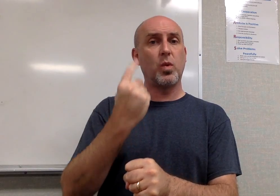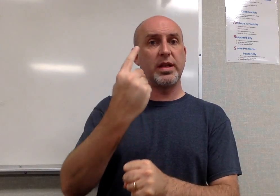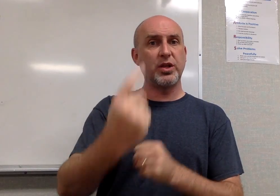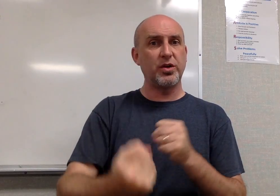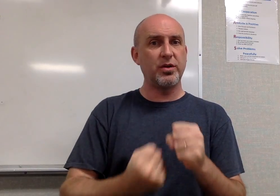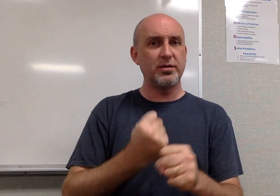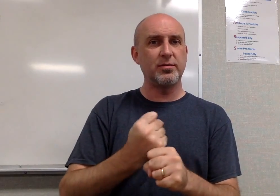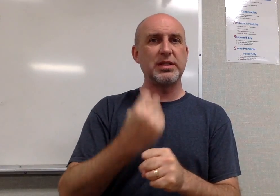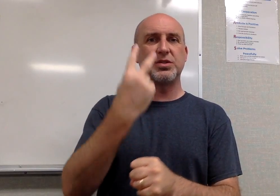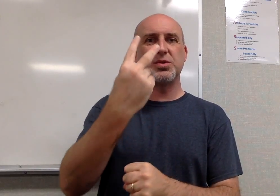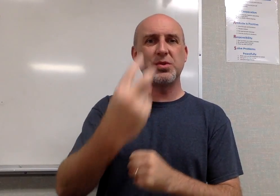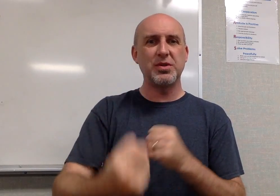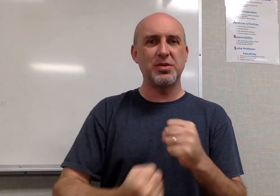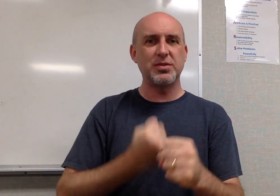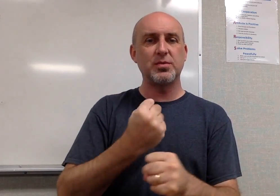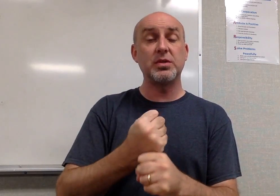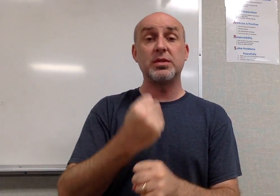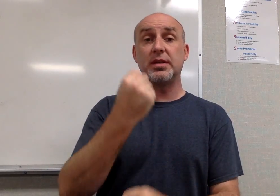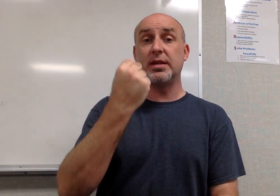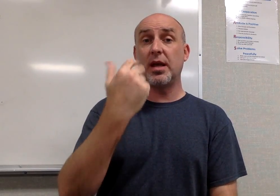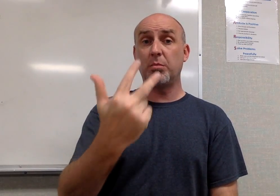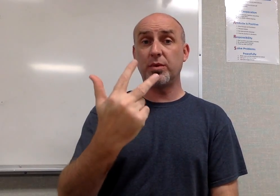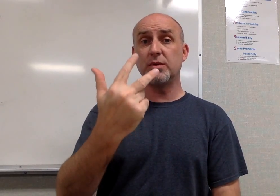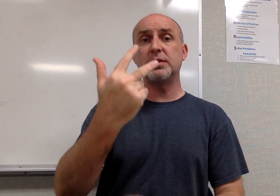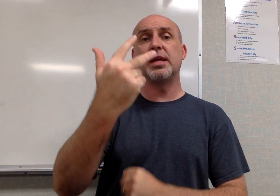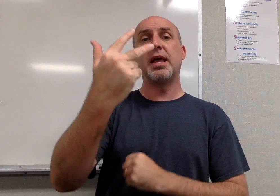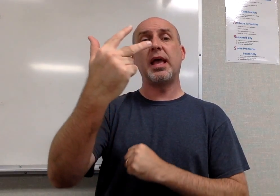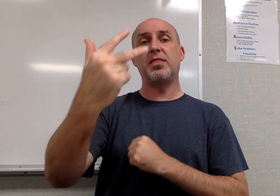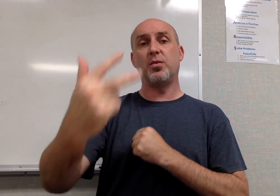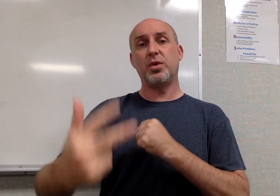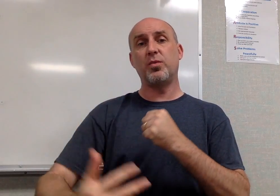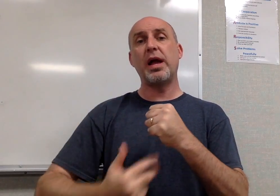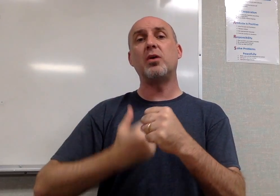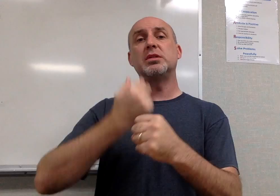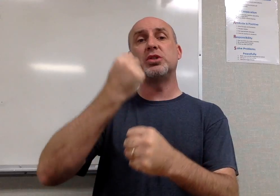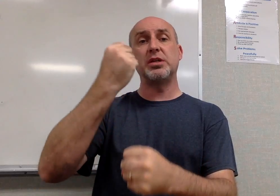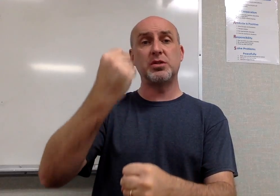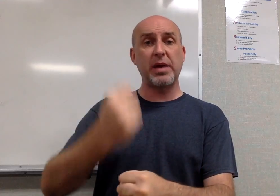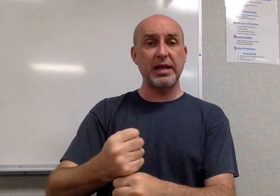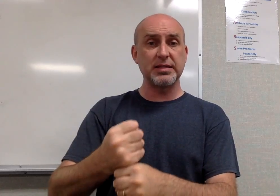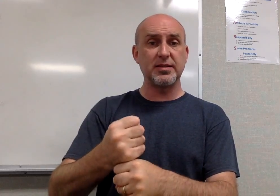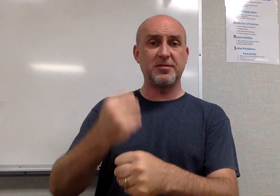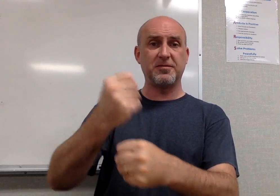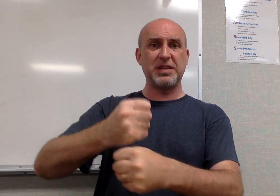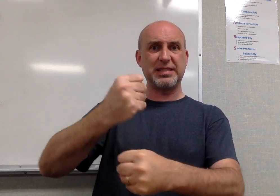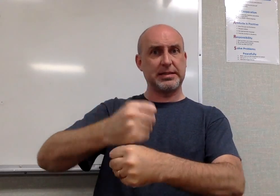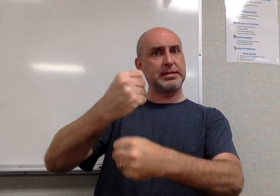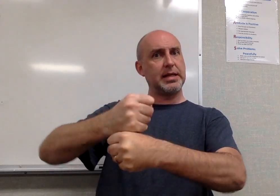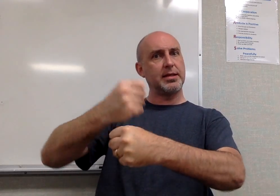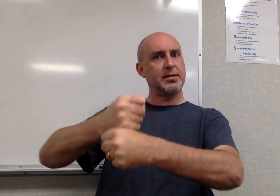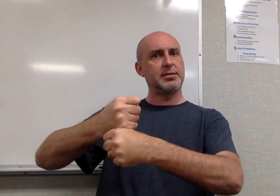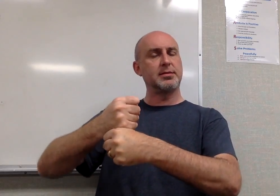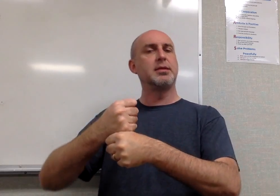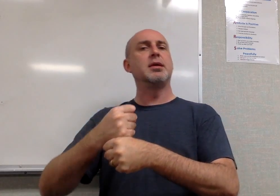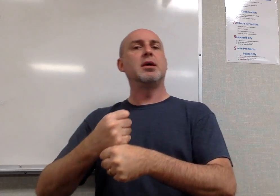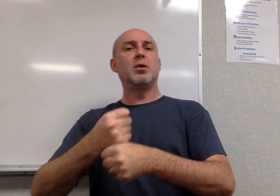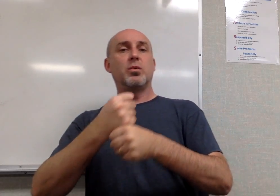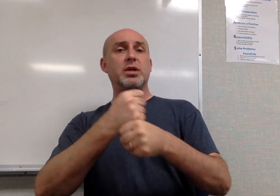1 year, we did 2 years, we used the numbers, and then went around and changed back into the fists like this. We're going to